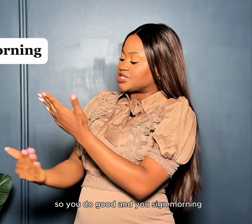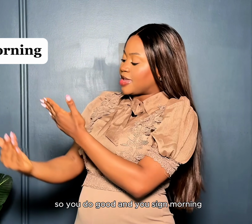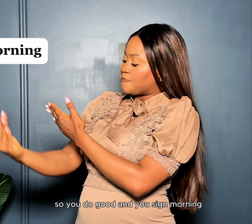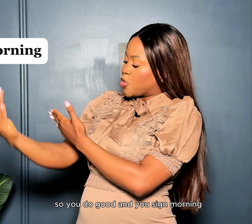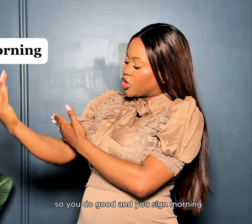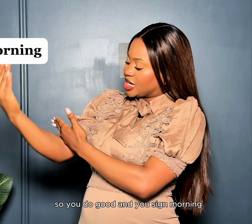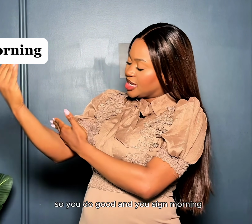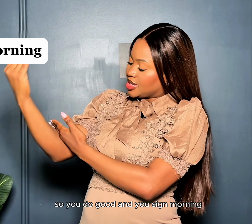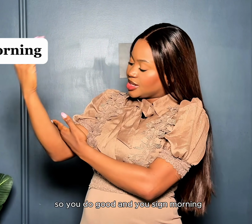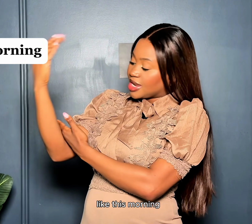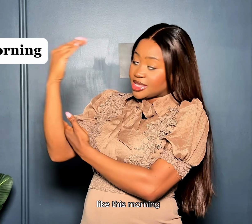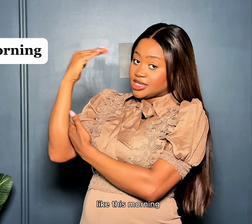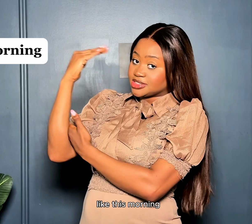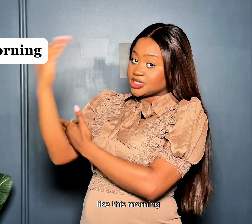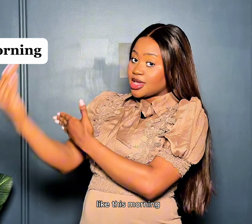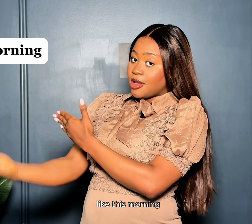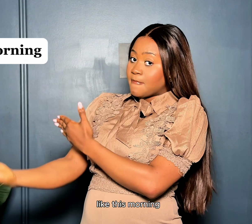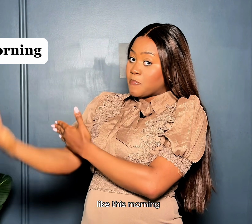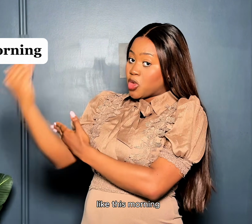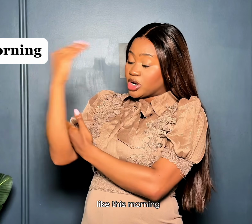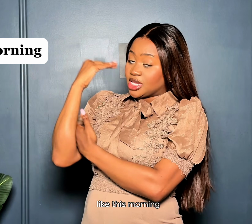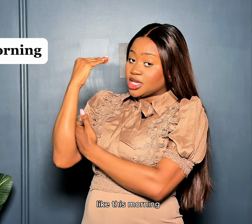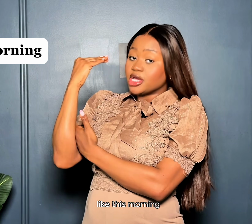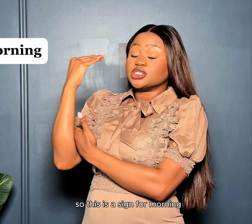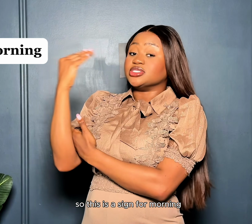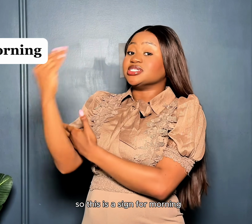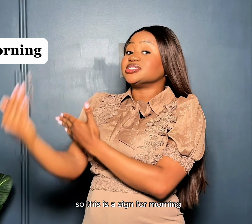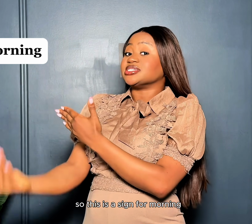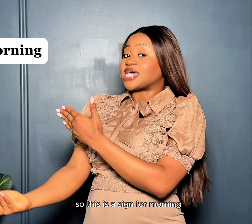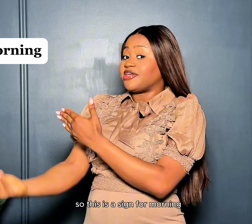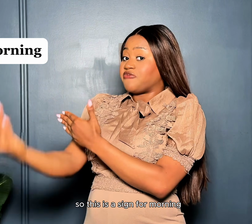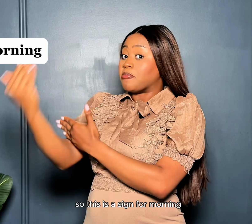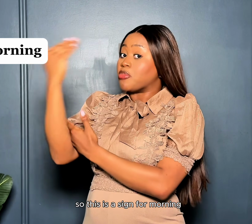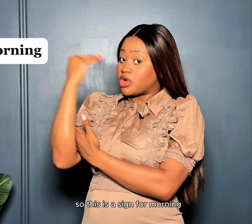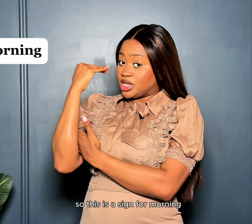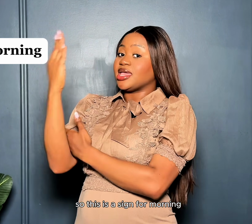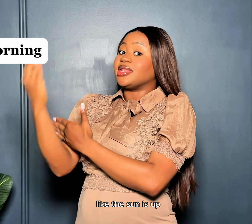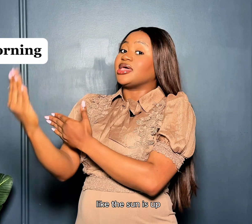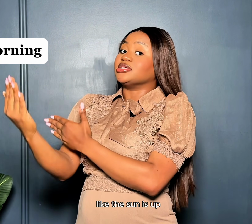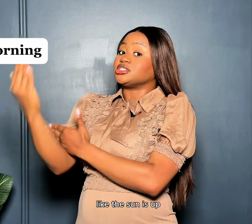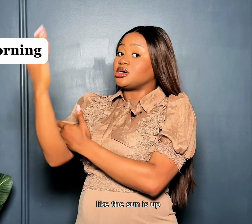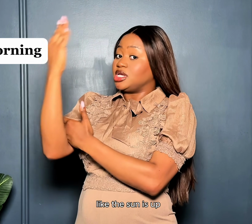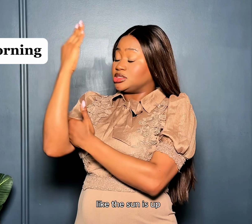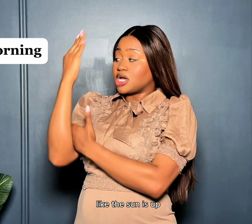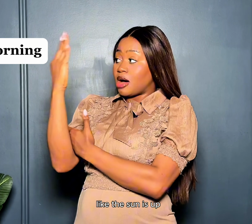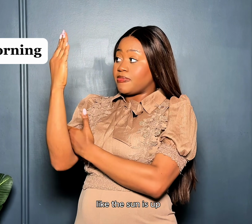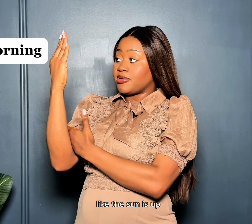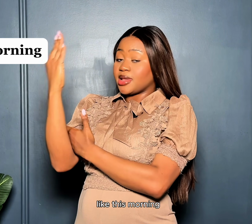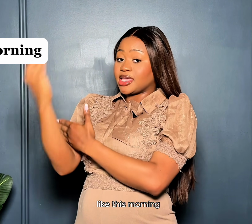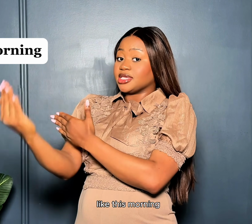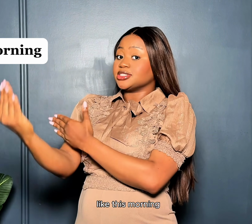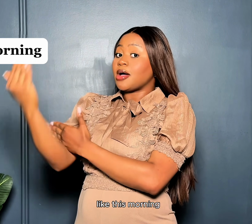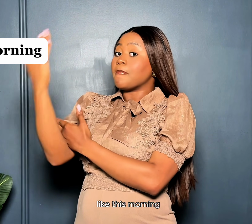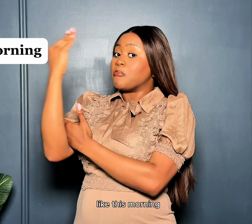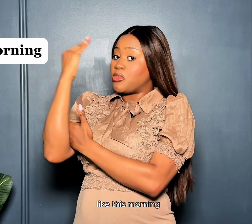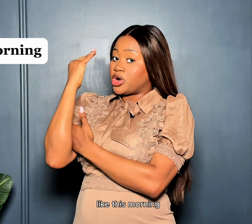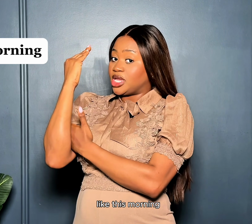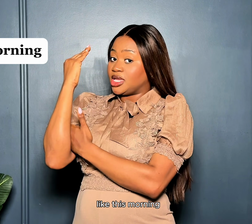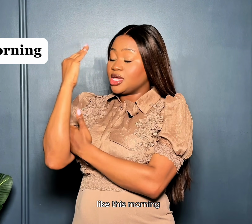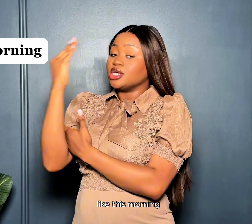sign morning like this. Morning. So this is a sign for morning, like the sun is up like this. Morning. So